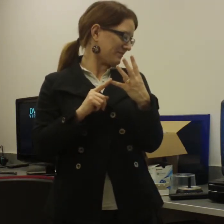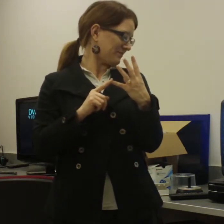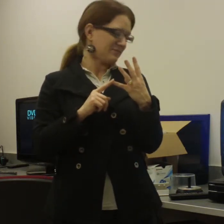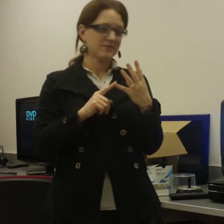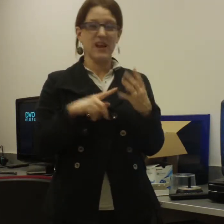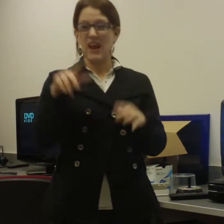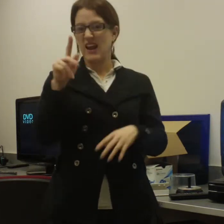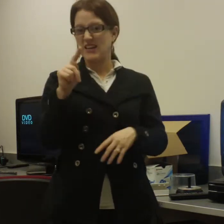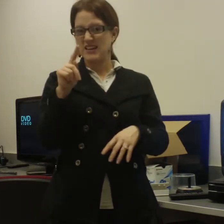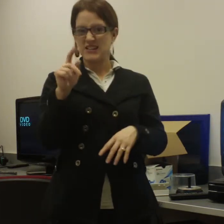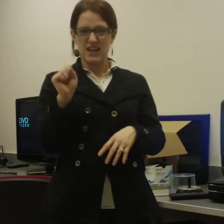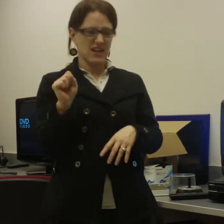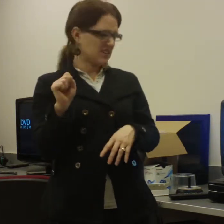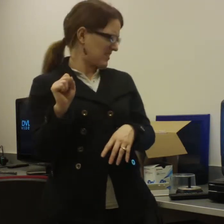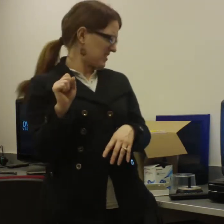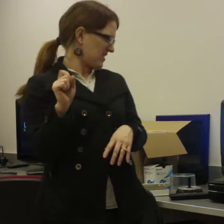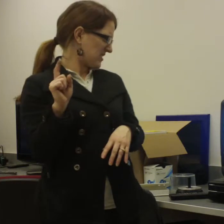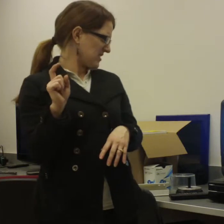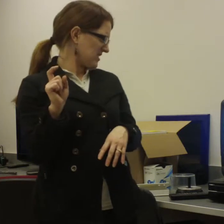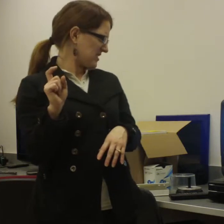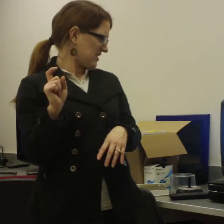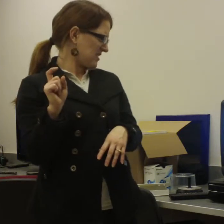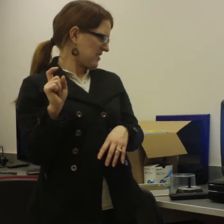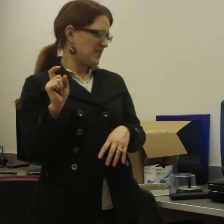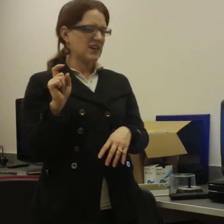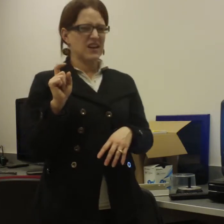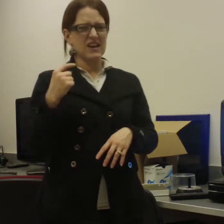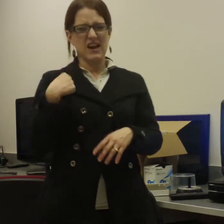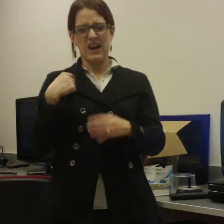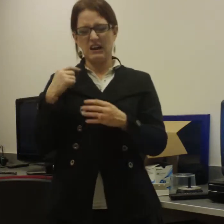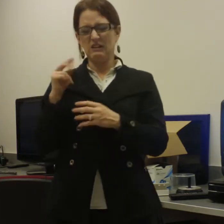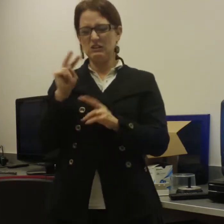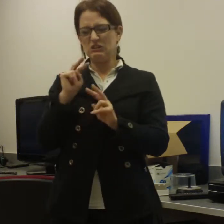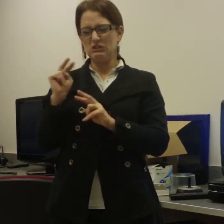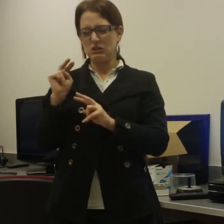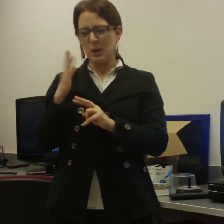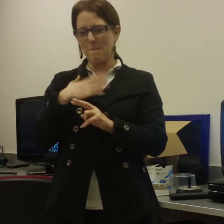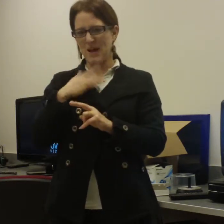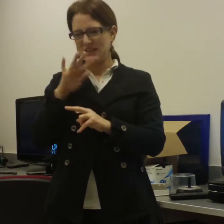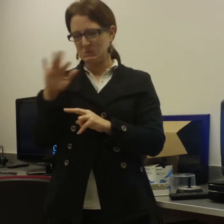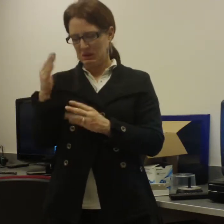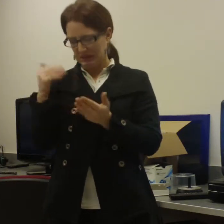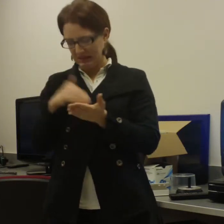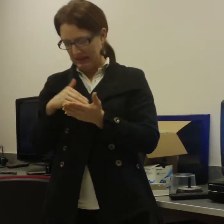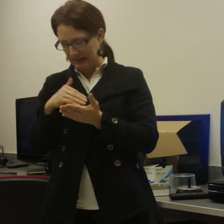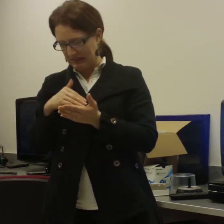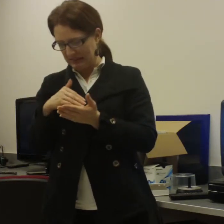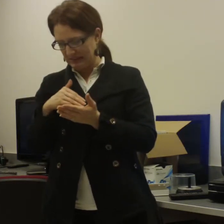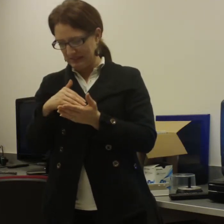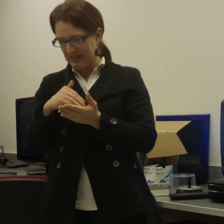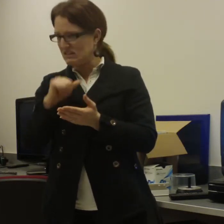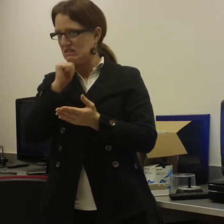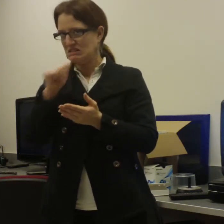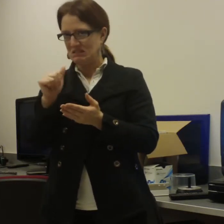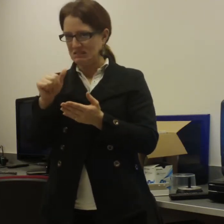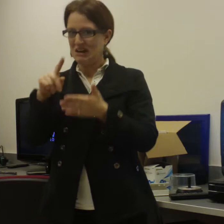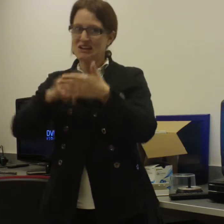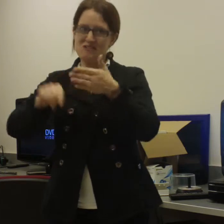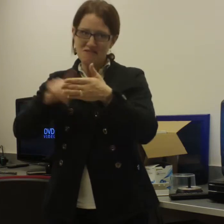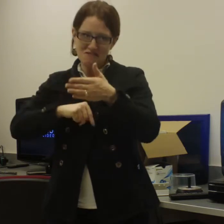TTS. Let me check my spelling again. See, Matt, this is why I don't kill you on spelling. My spelling, of course, you